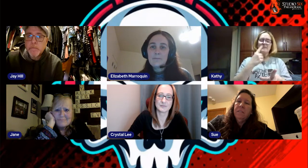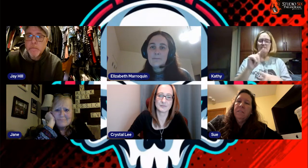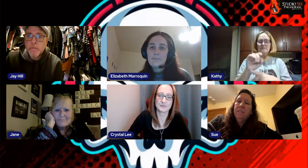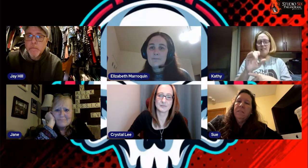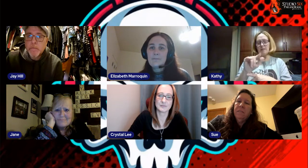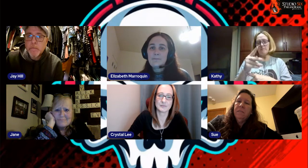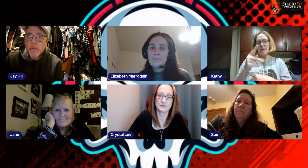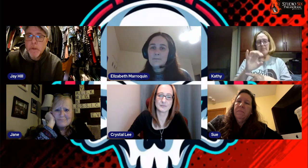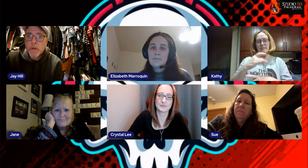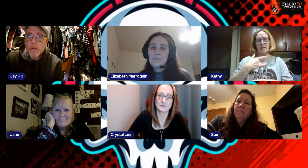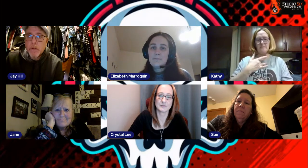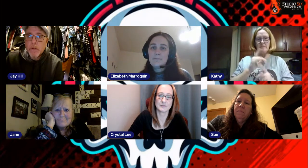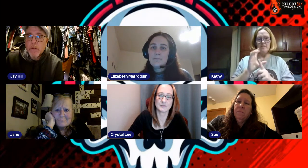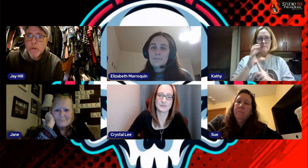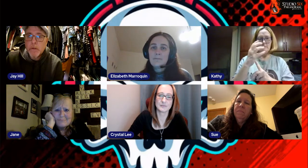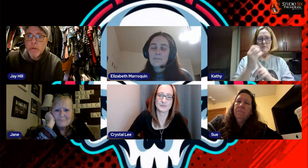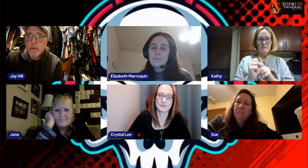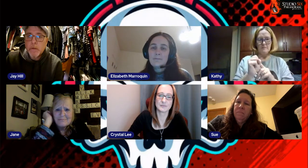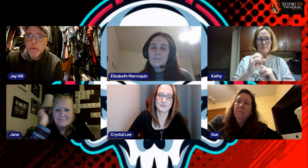I think